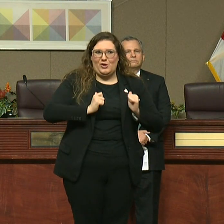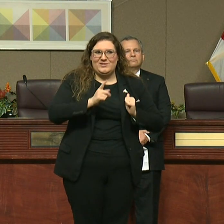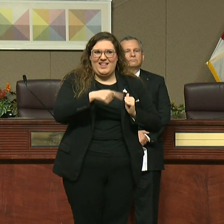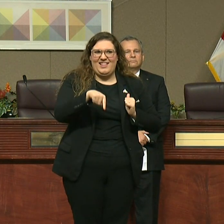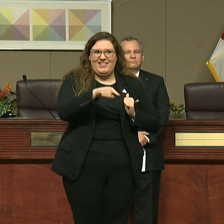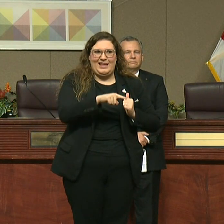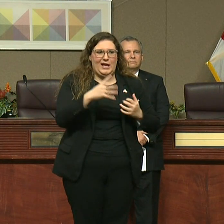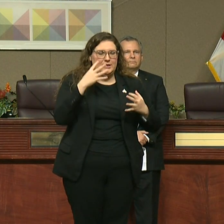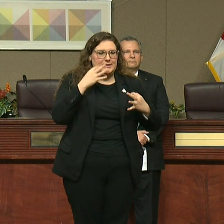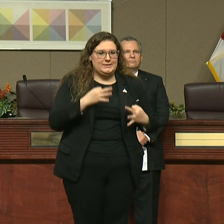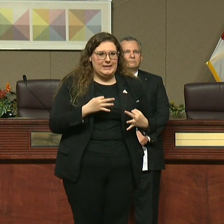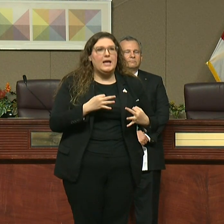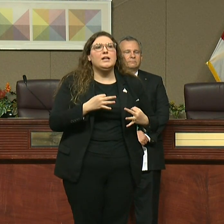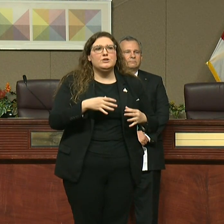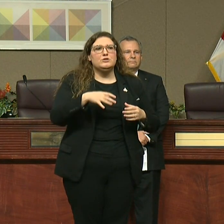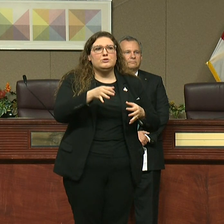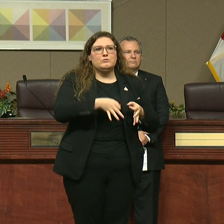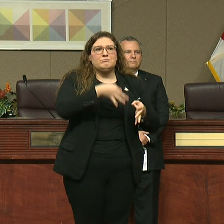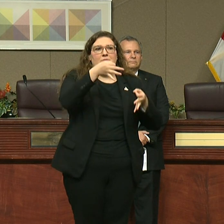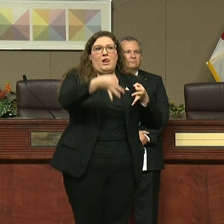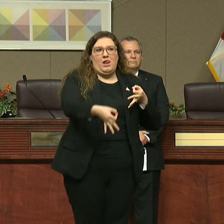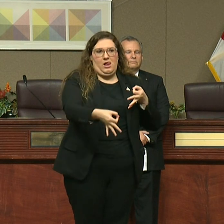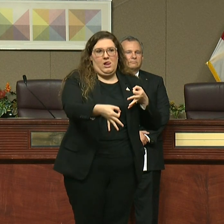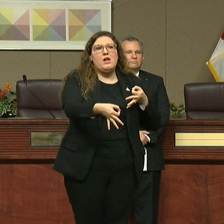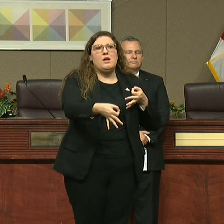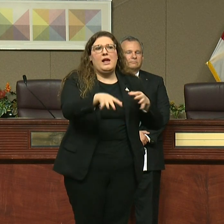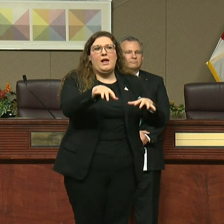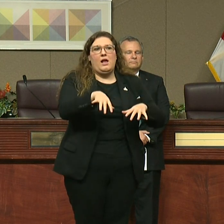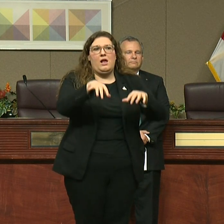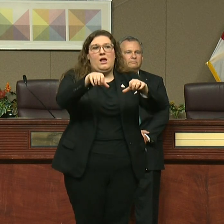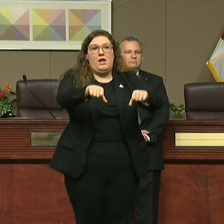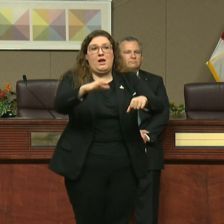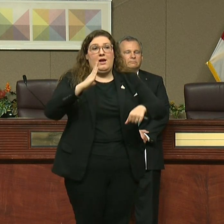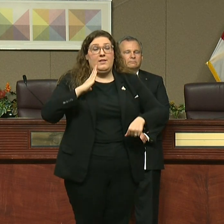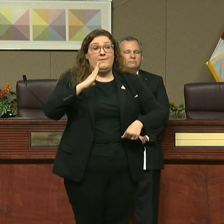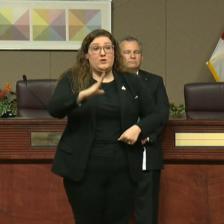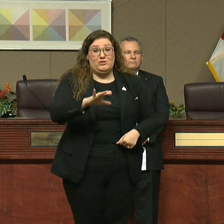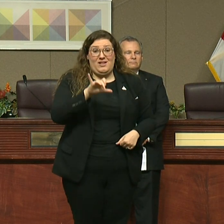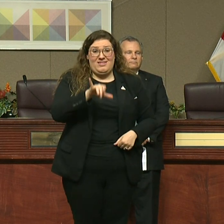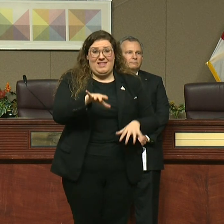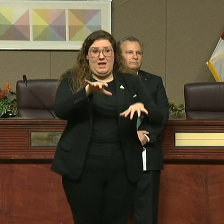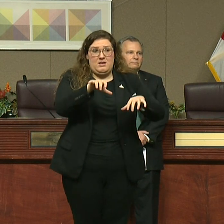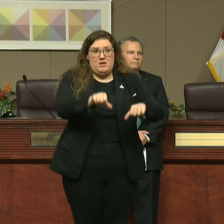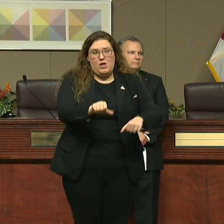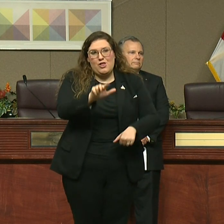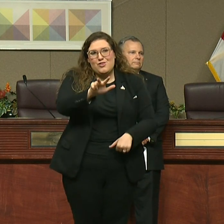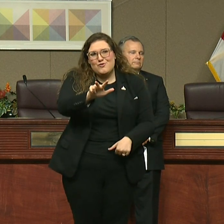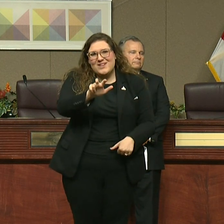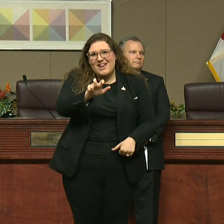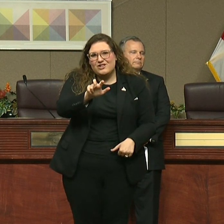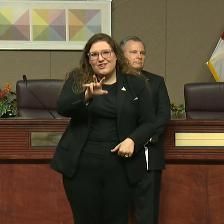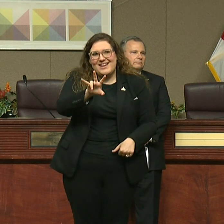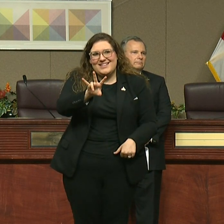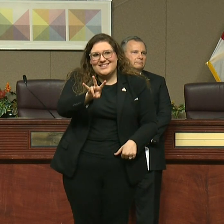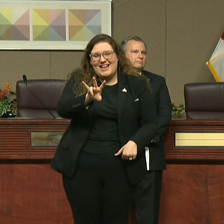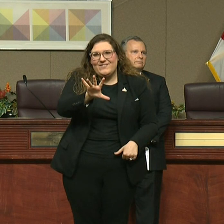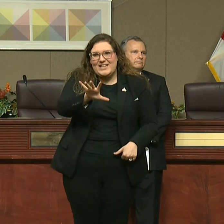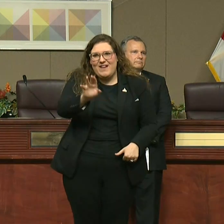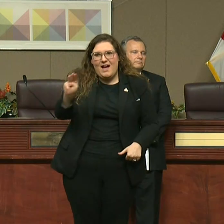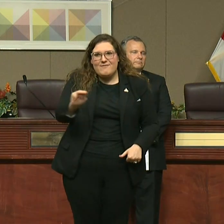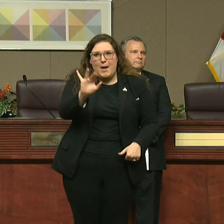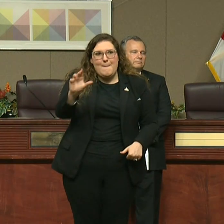rescheduled, and that booking is about $375 million in economic impact that